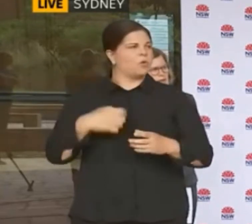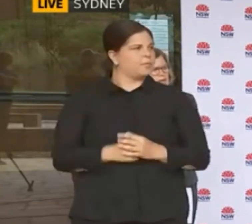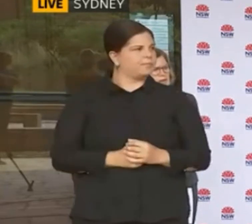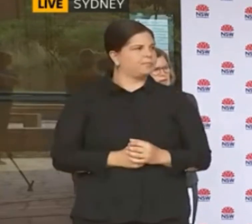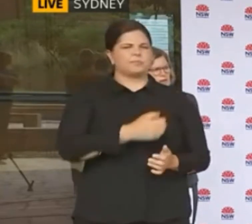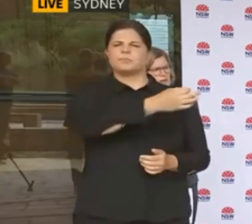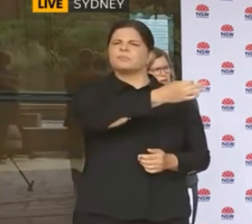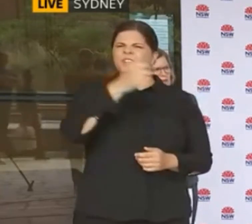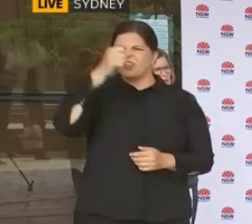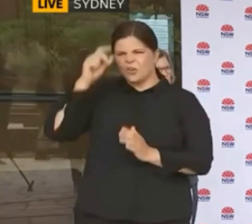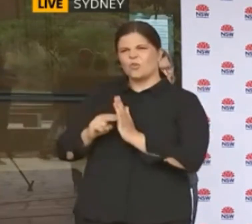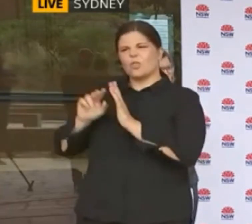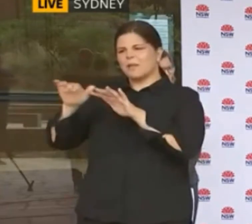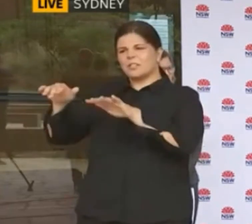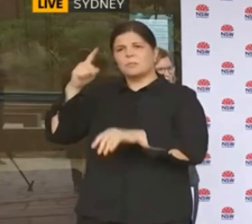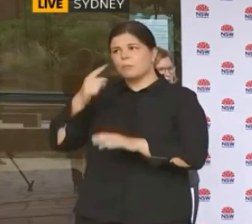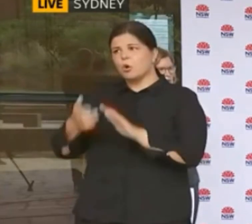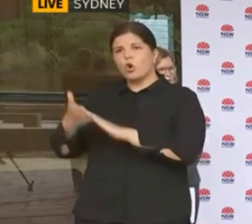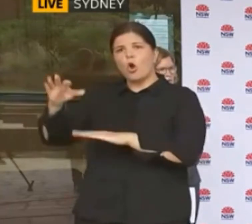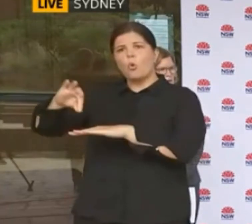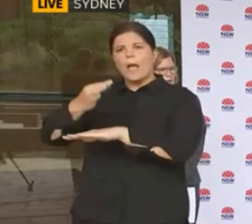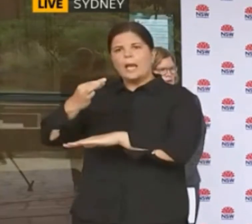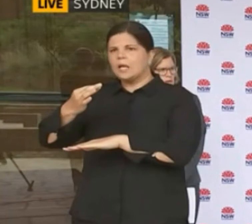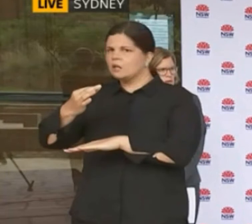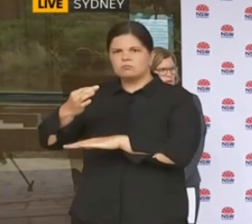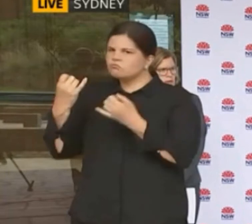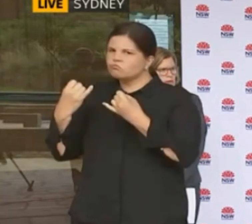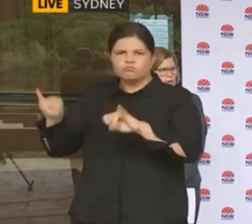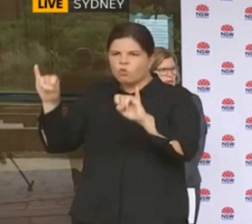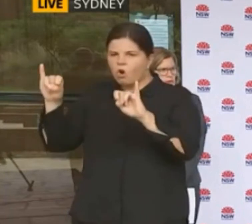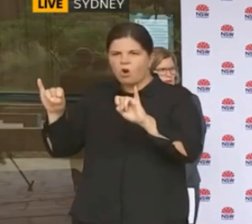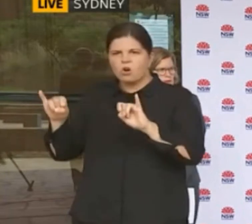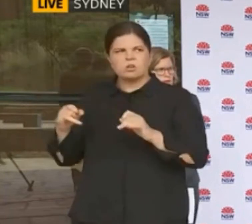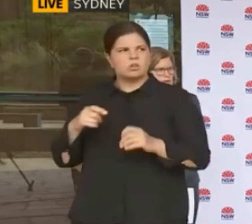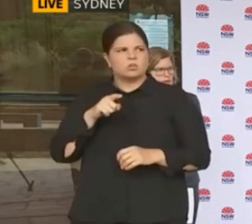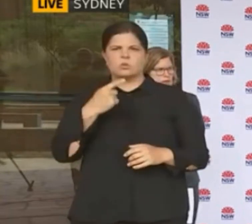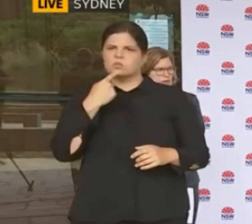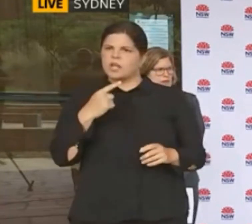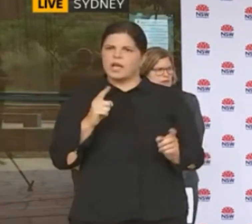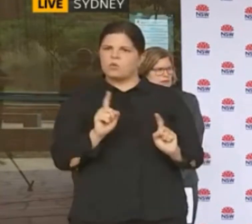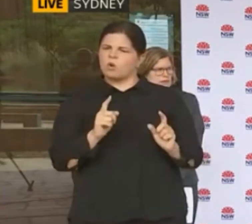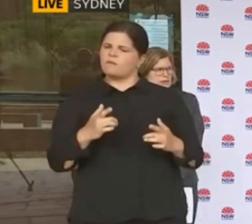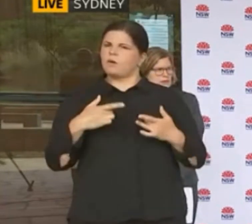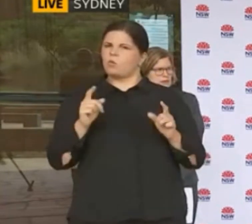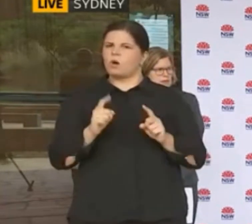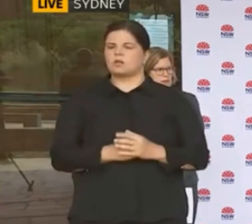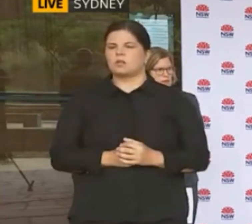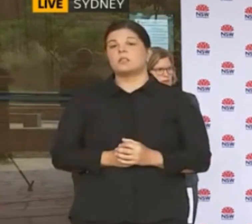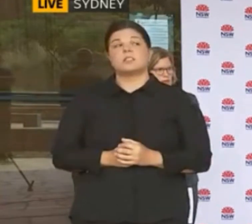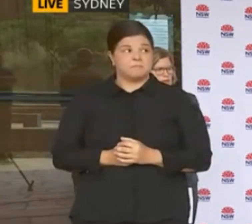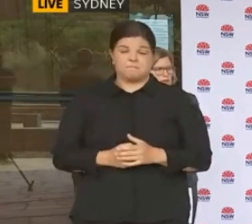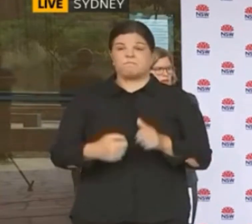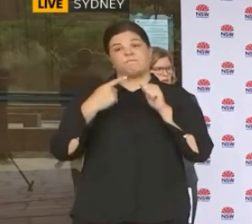wedding in what would you say to those people, and who are the rest of the people in northern beaches? That is exactly the type of